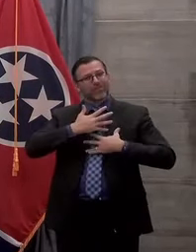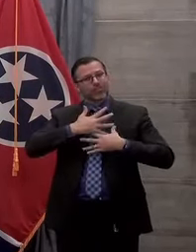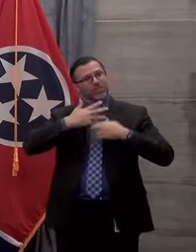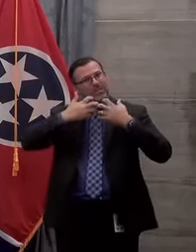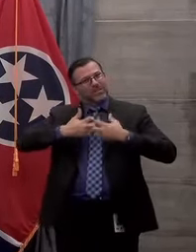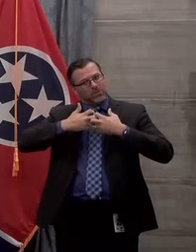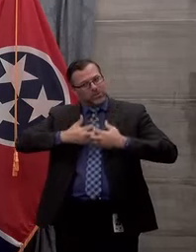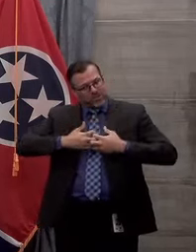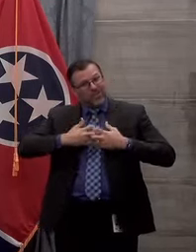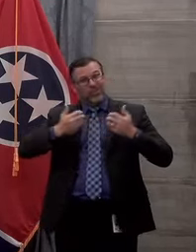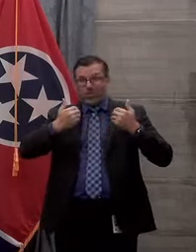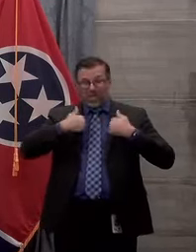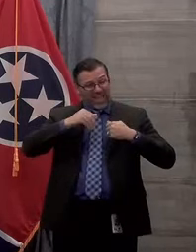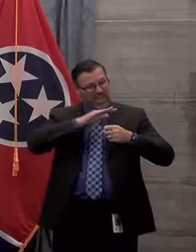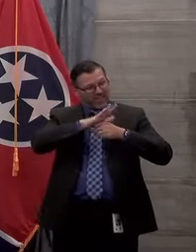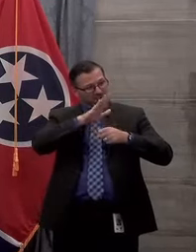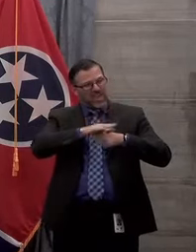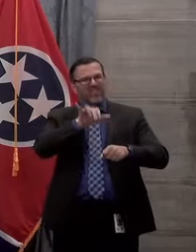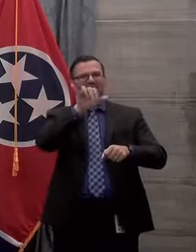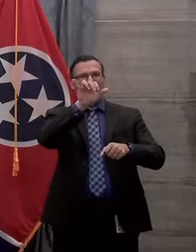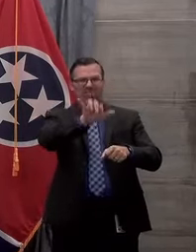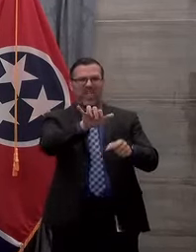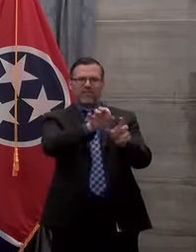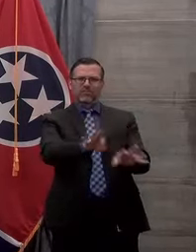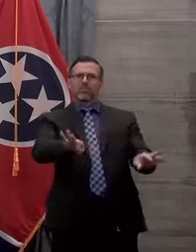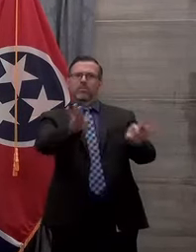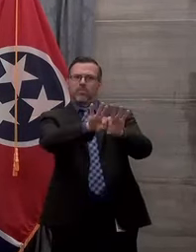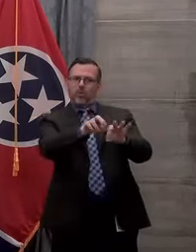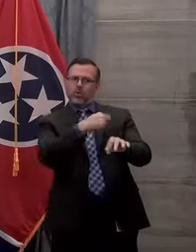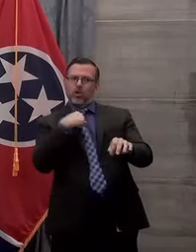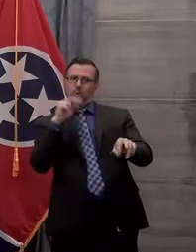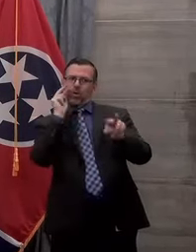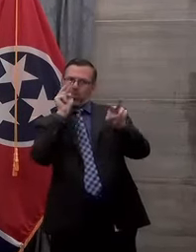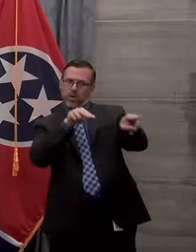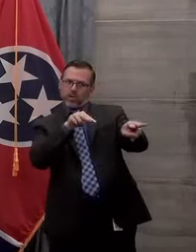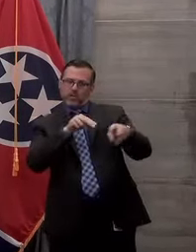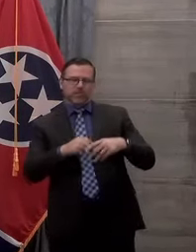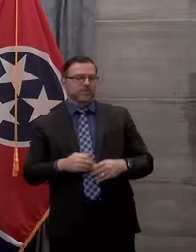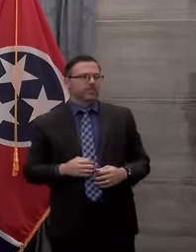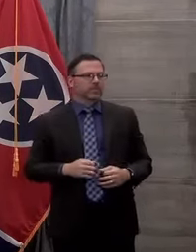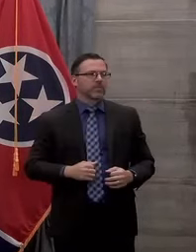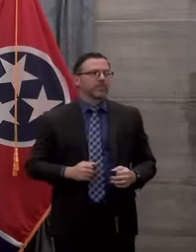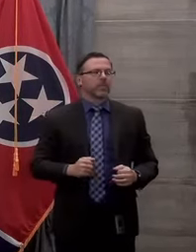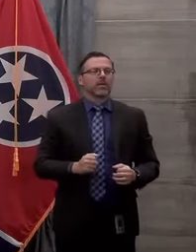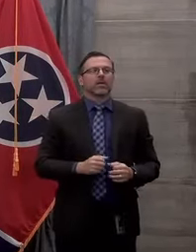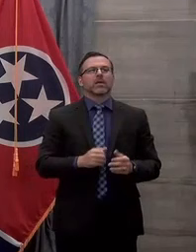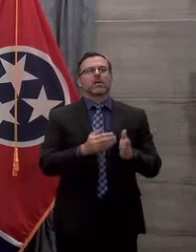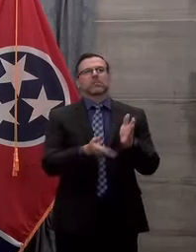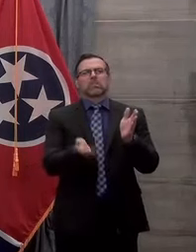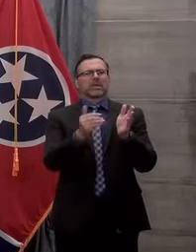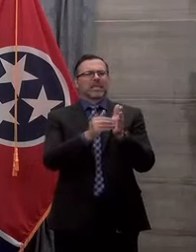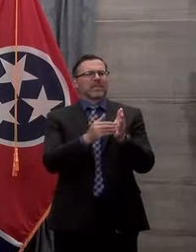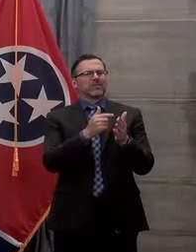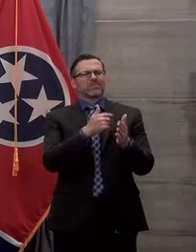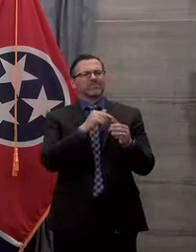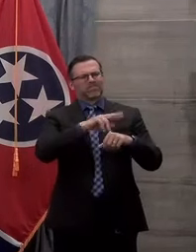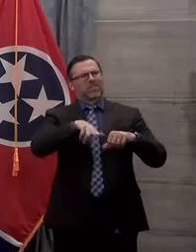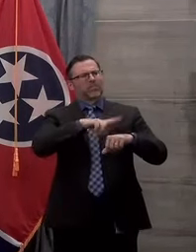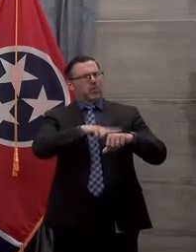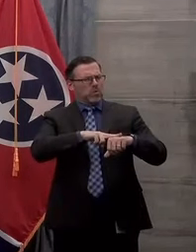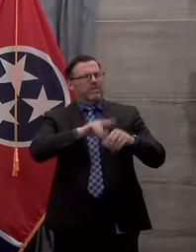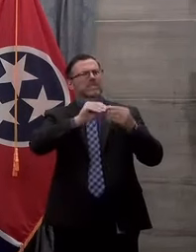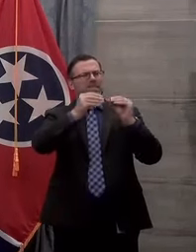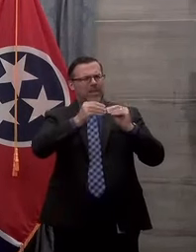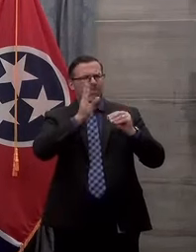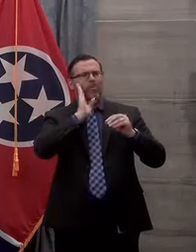that might occur. And so that's the primary metric that we're watching. As I mentioned, it's completely expected that the case count